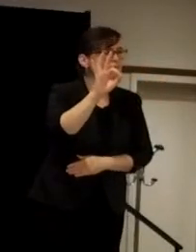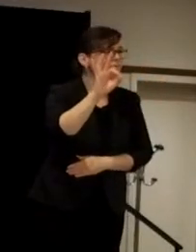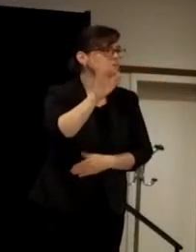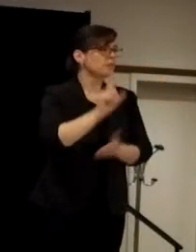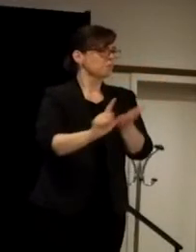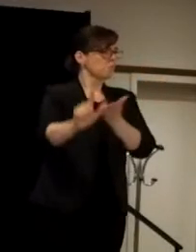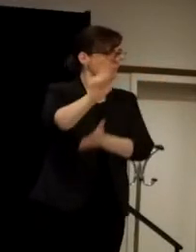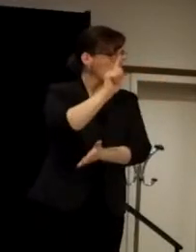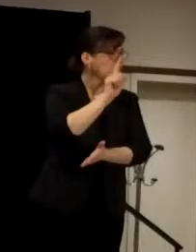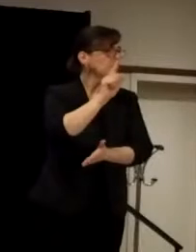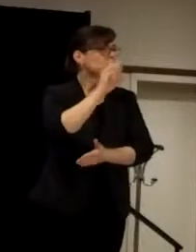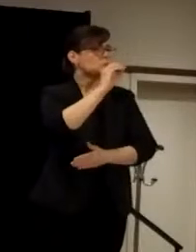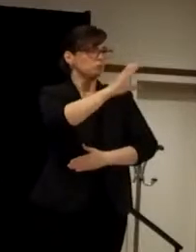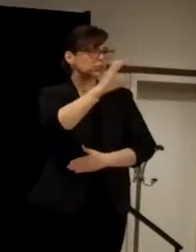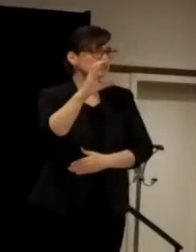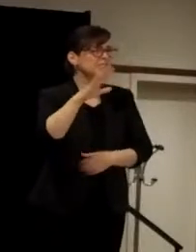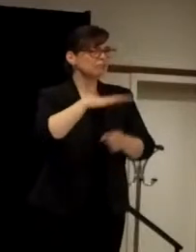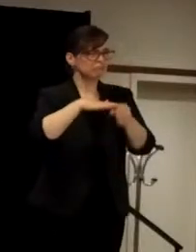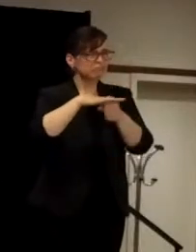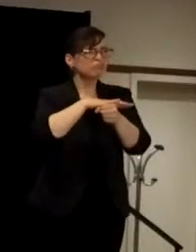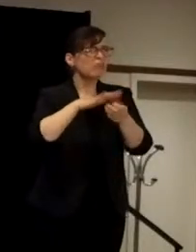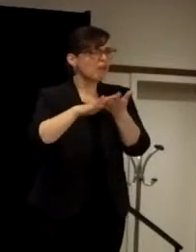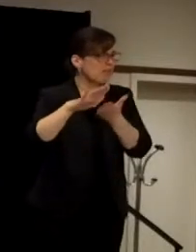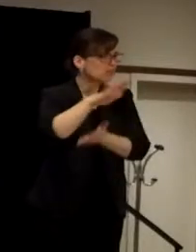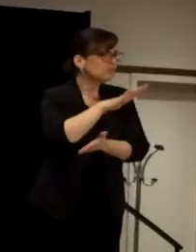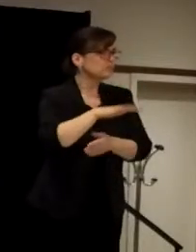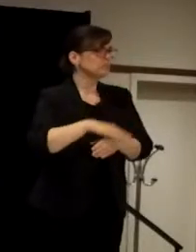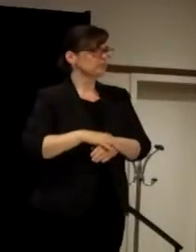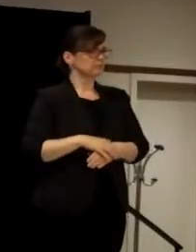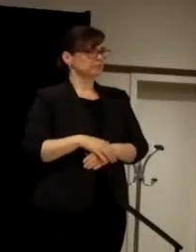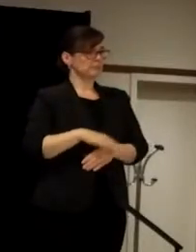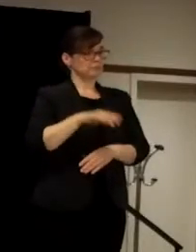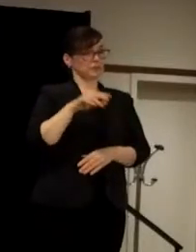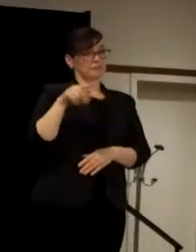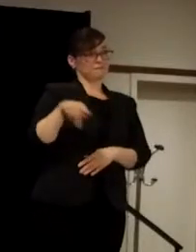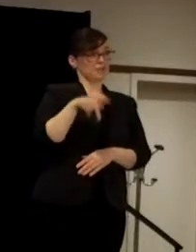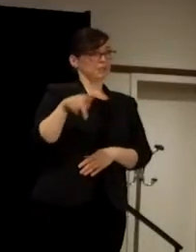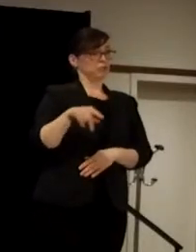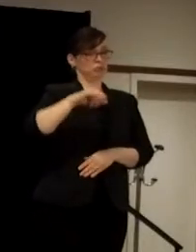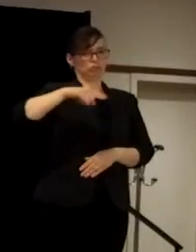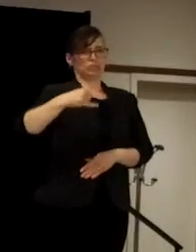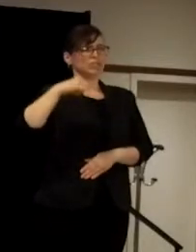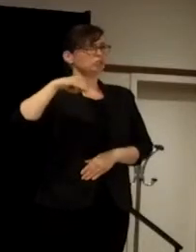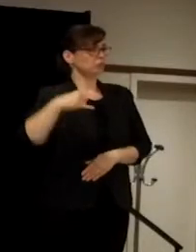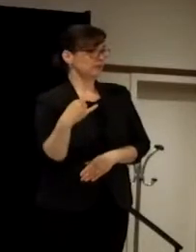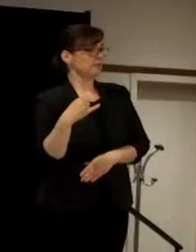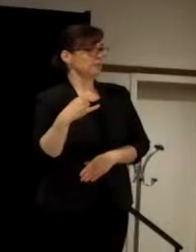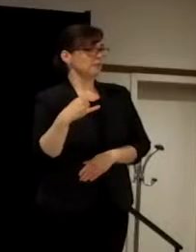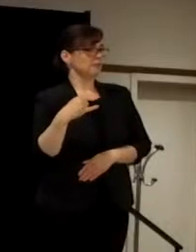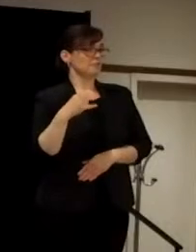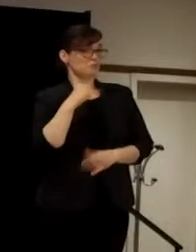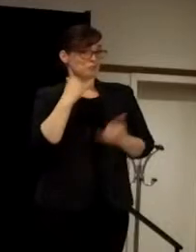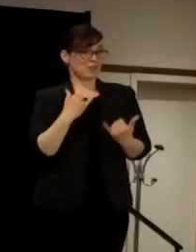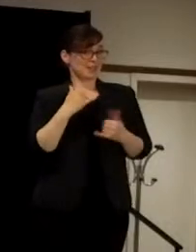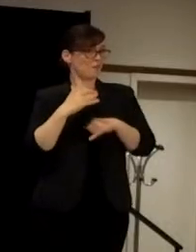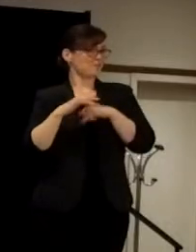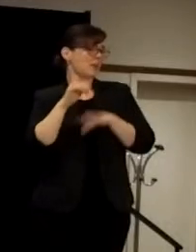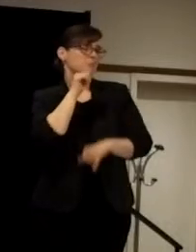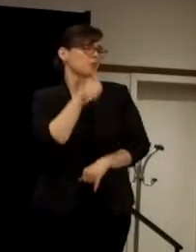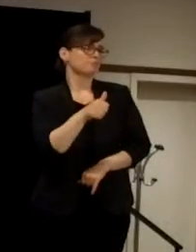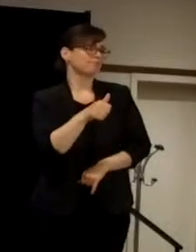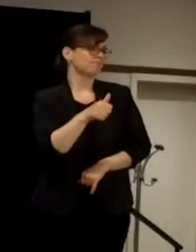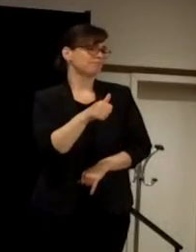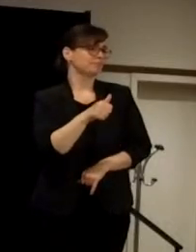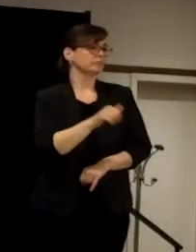The Pfizer and the J&J for the upcoming week are not widely available, so Moderna is